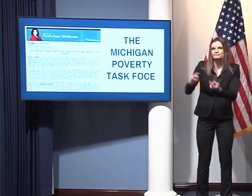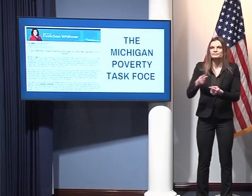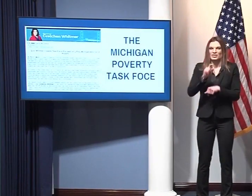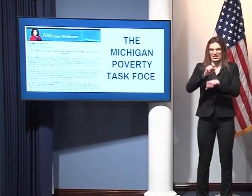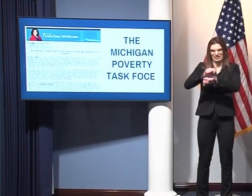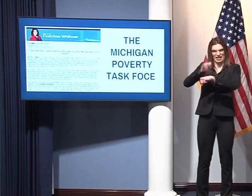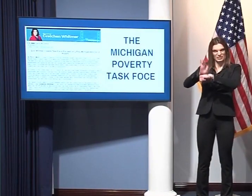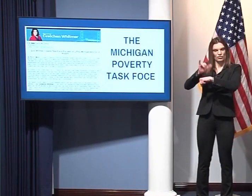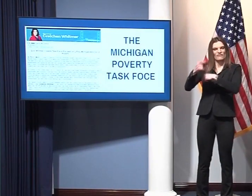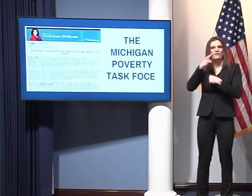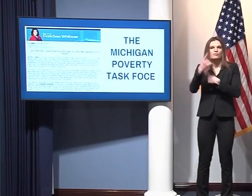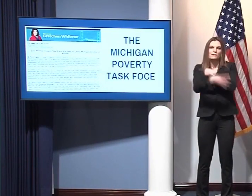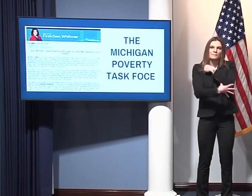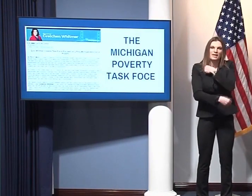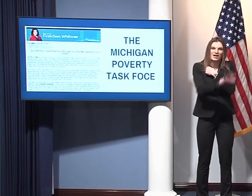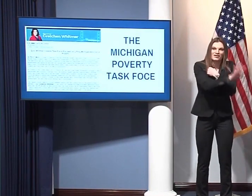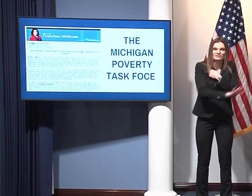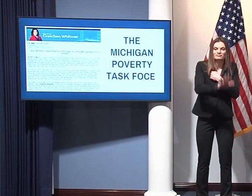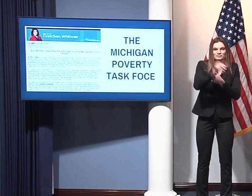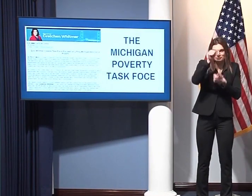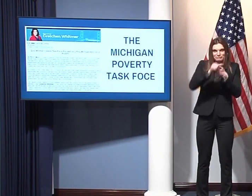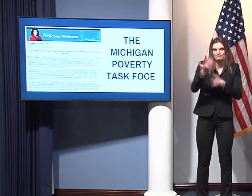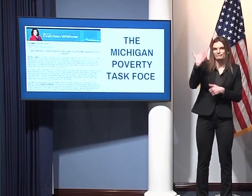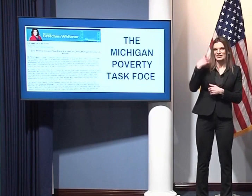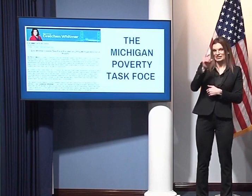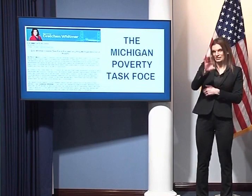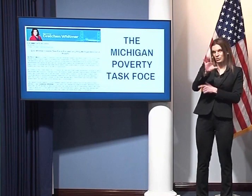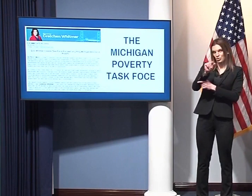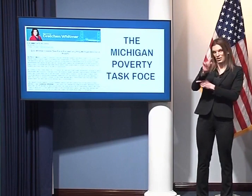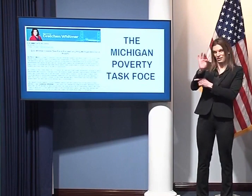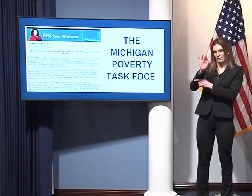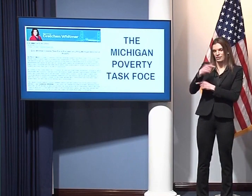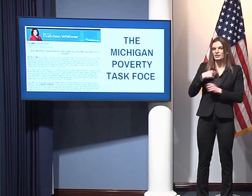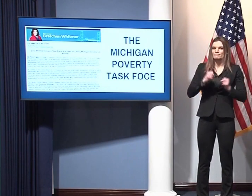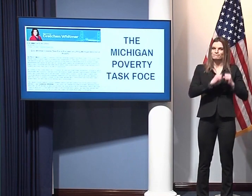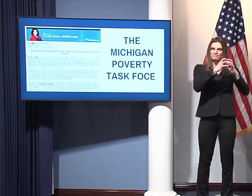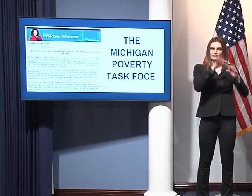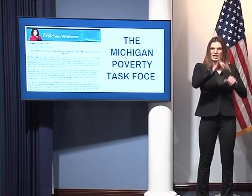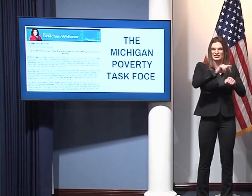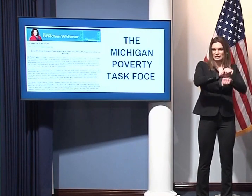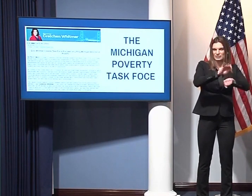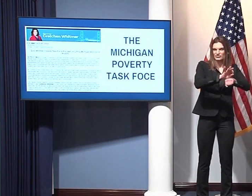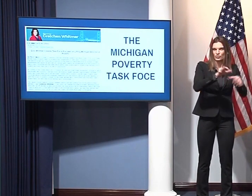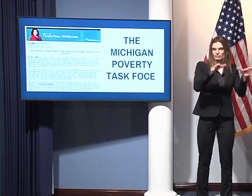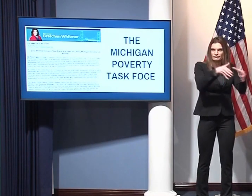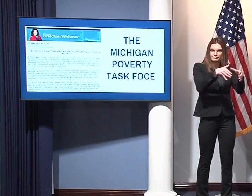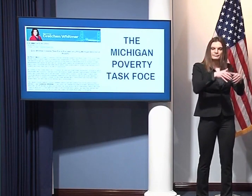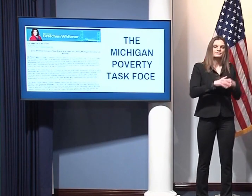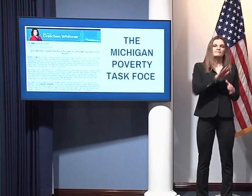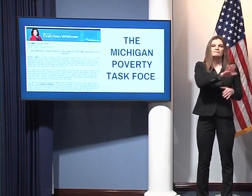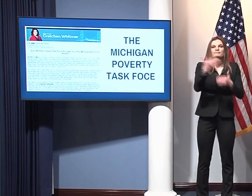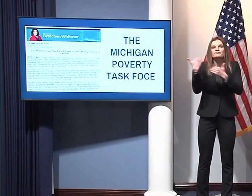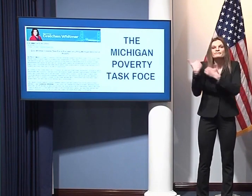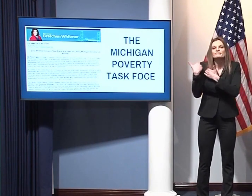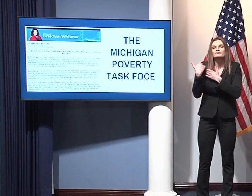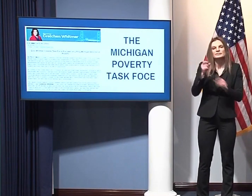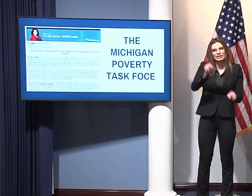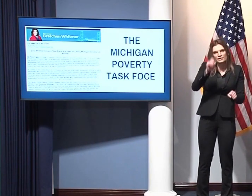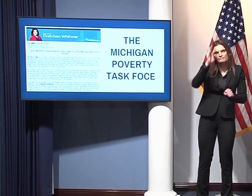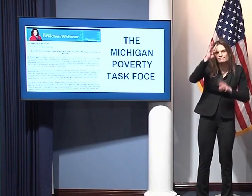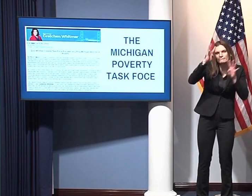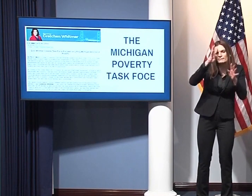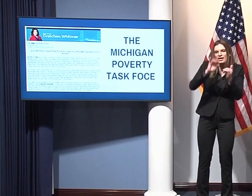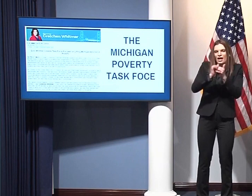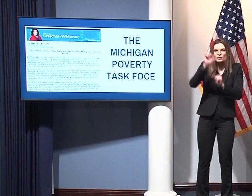Force. Back in December of 2019, I created the task force to identify new ways that state government